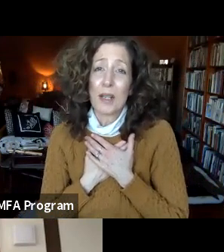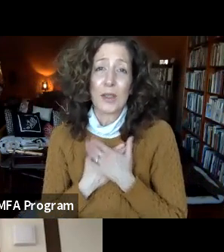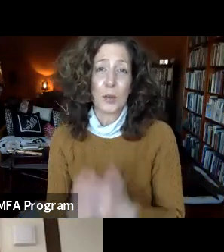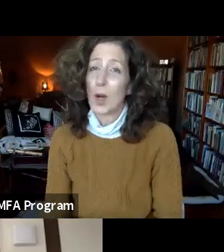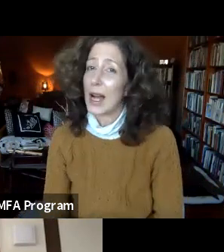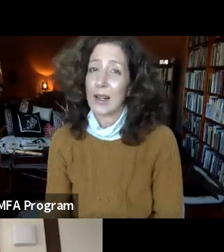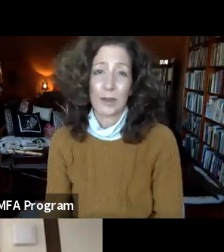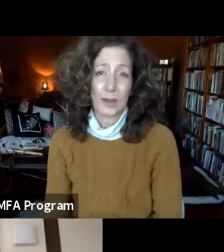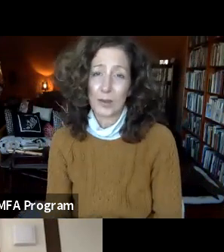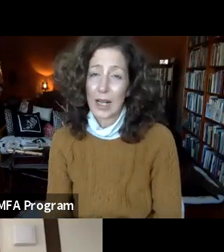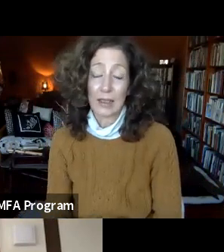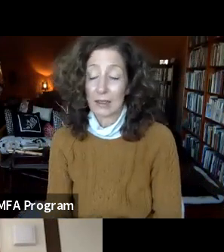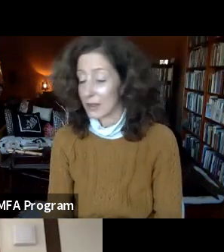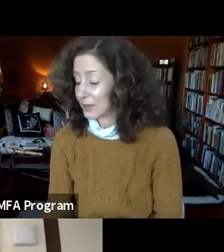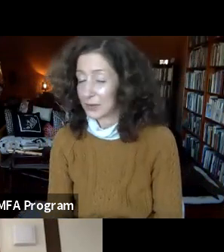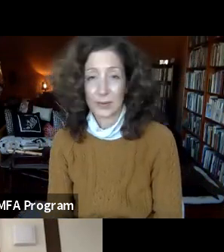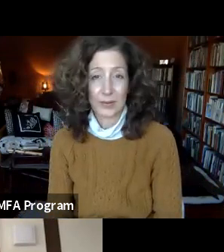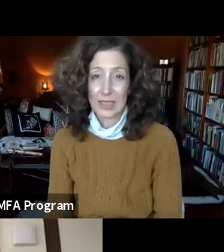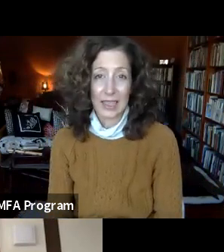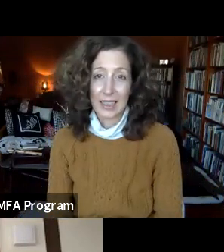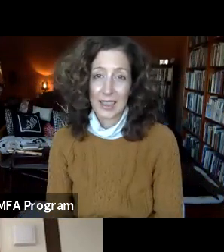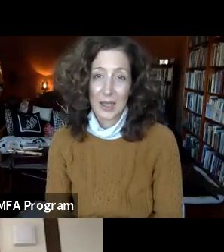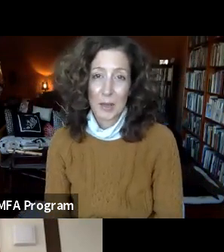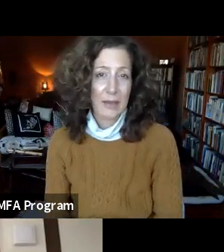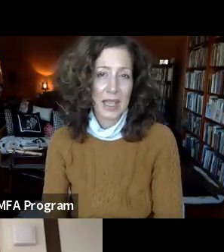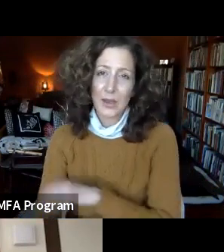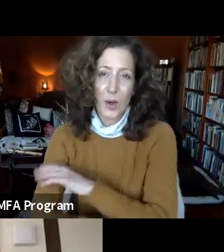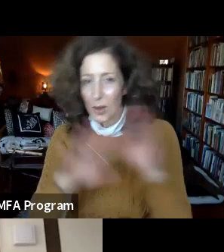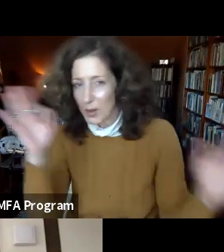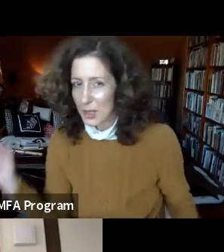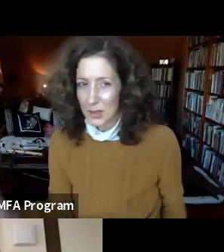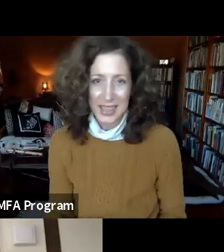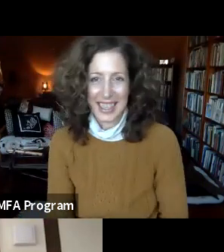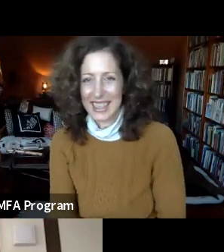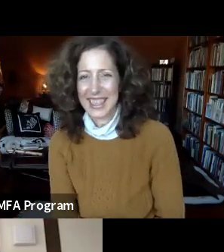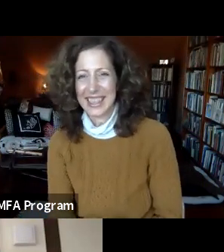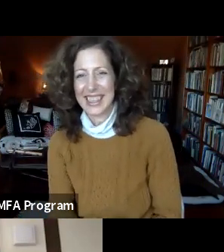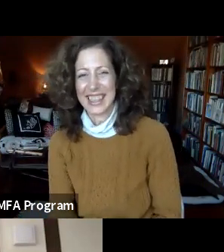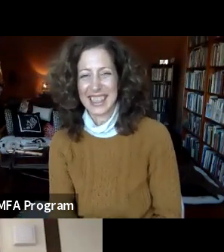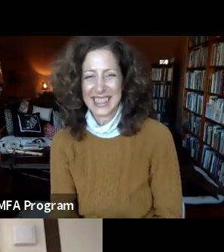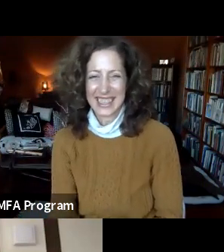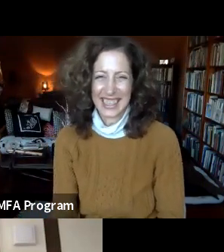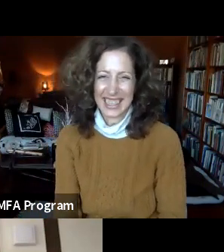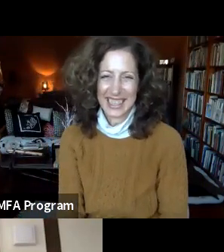so much. Wow. Wow. We have to have you all come to Solstice.